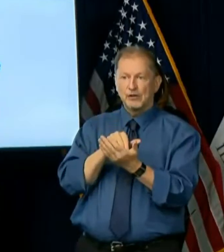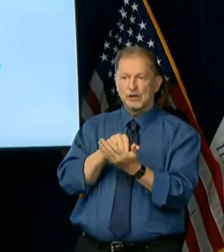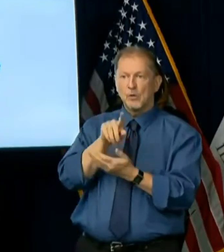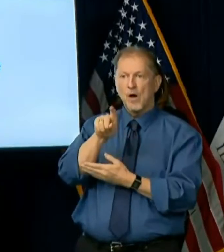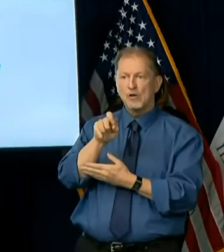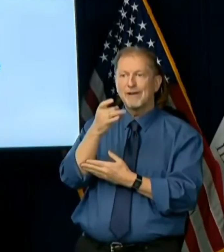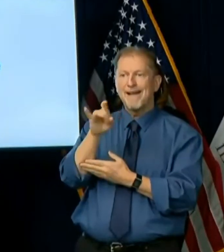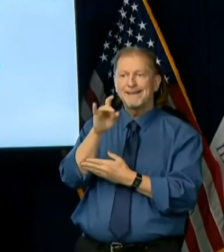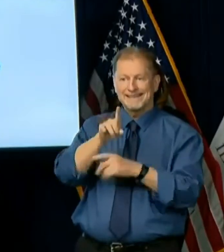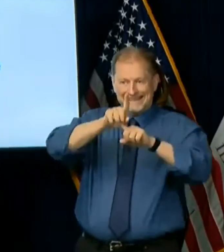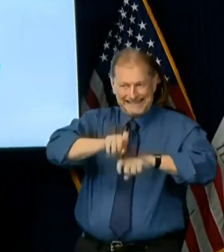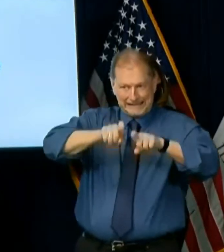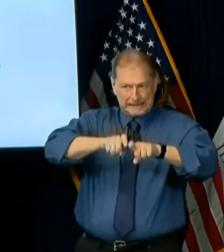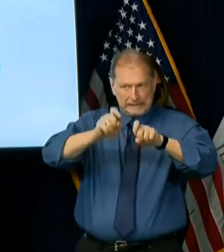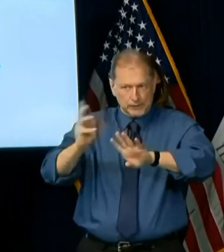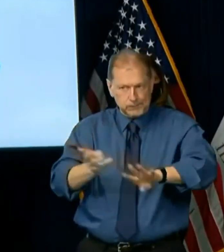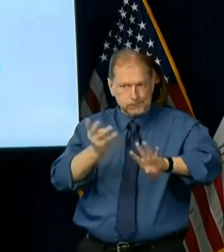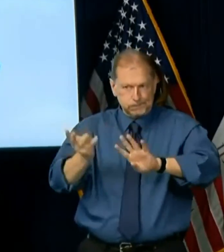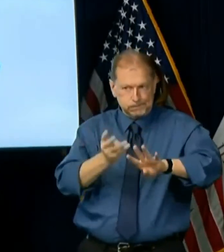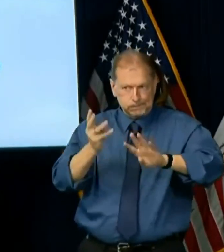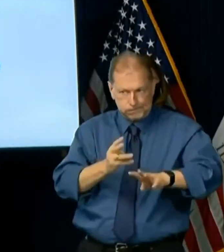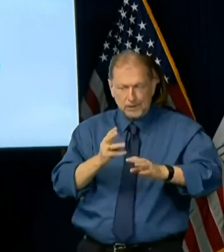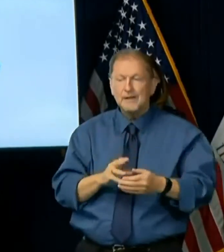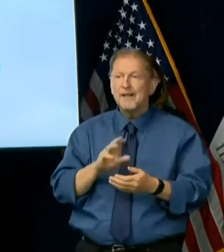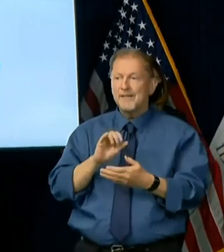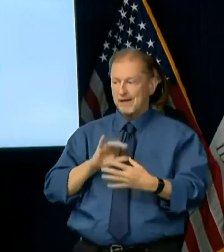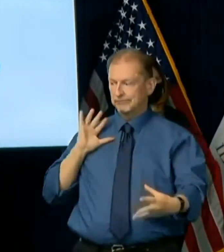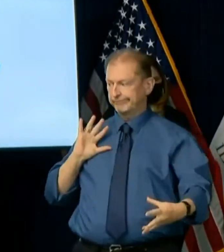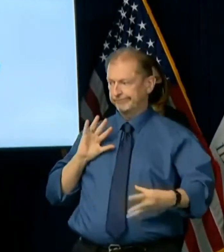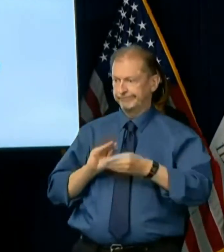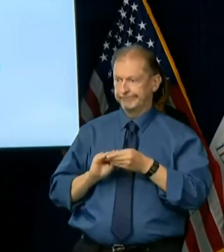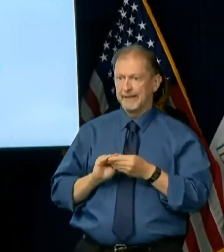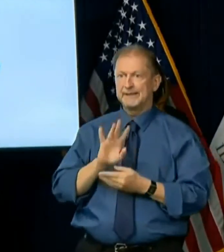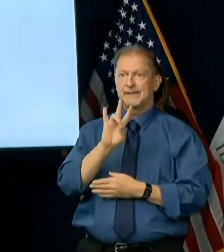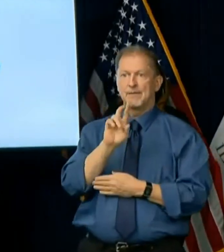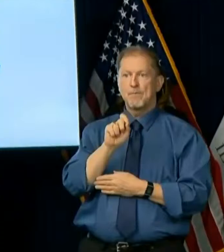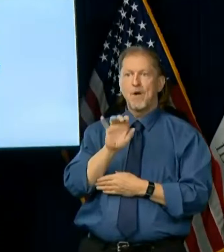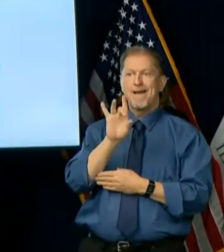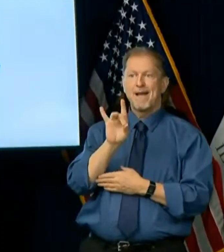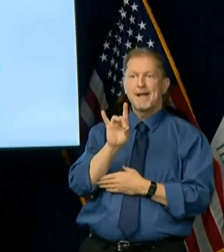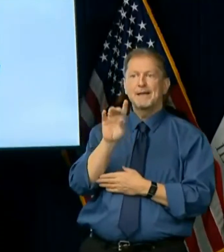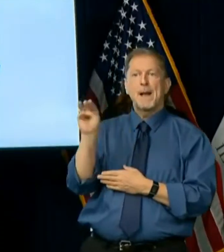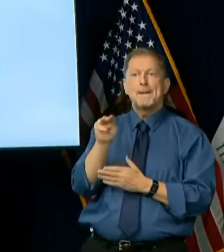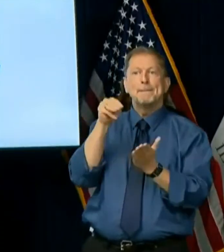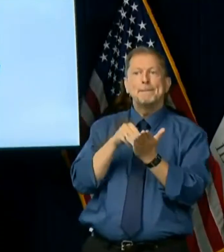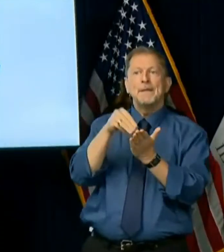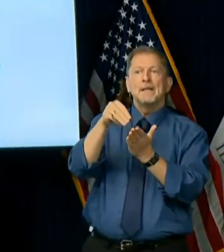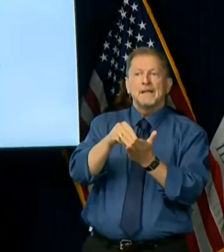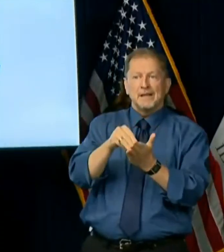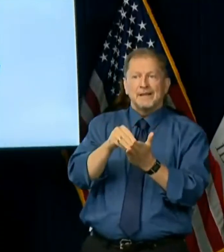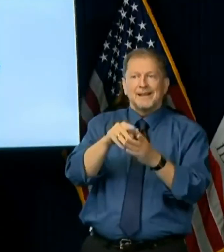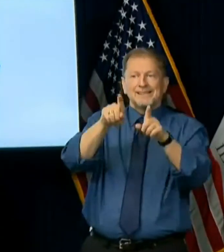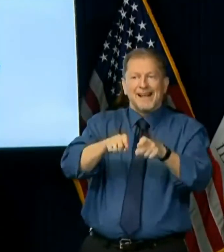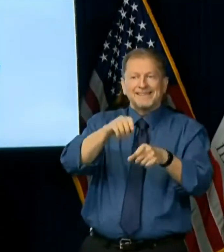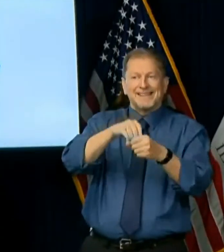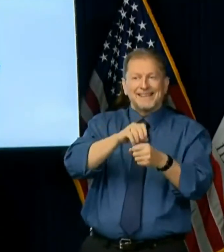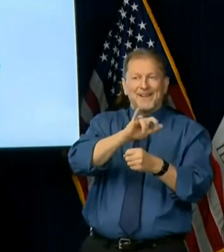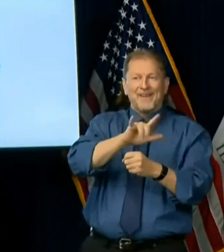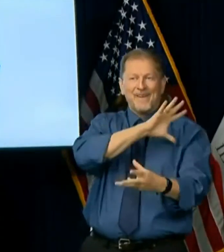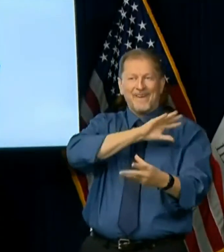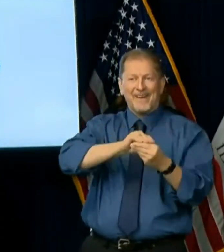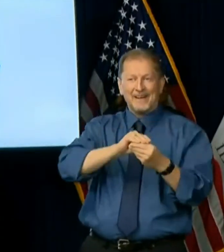68,118 tests were reported for a total of 7.8 million tests completed in Illinois.